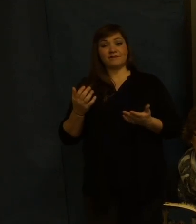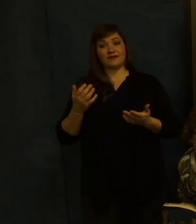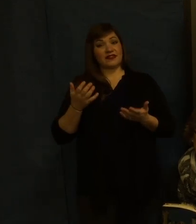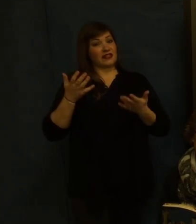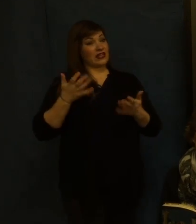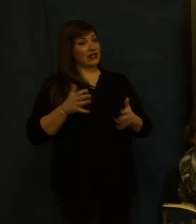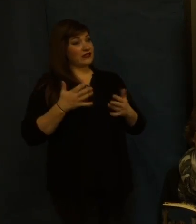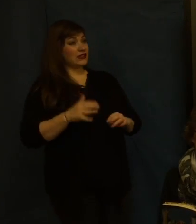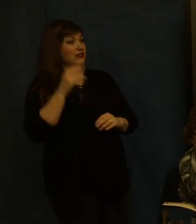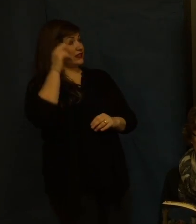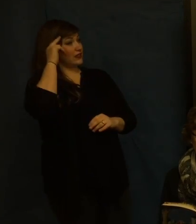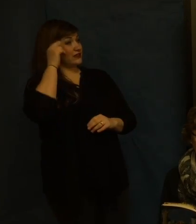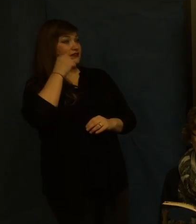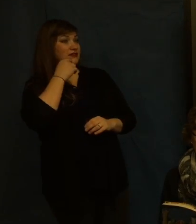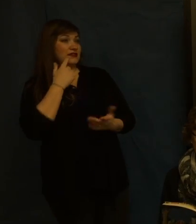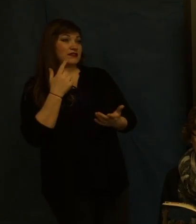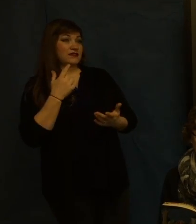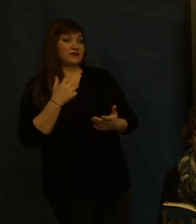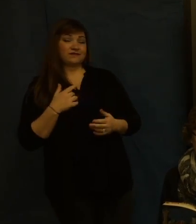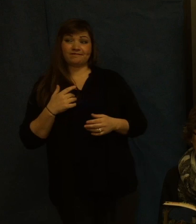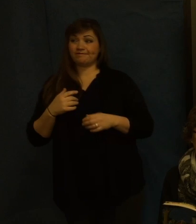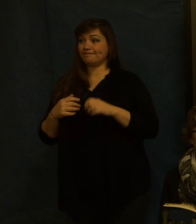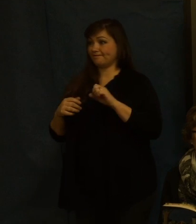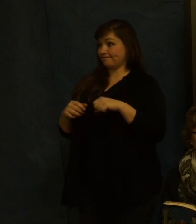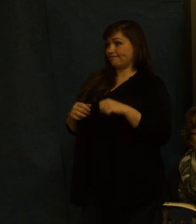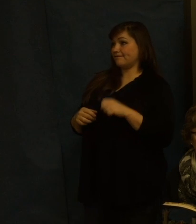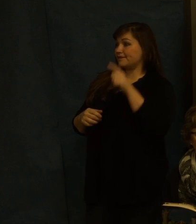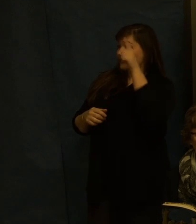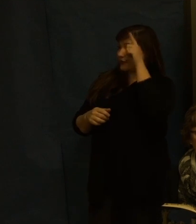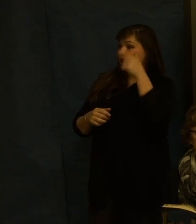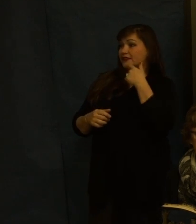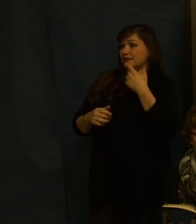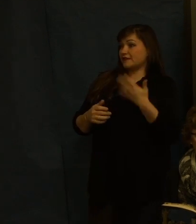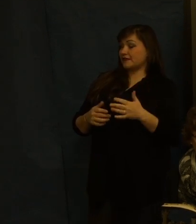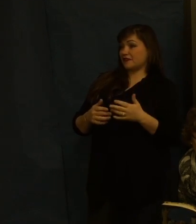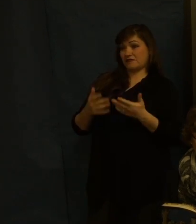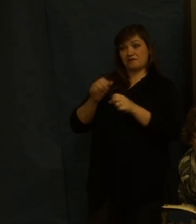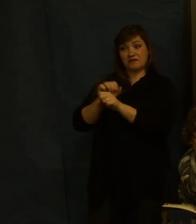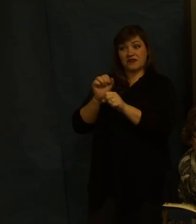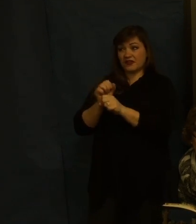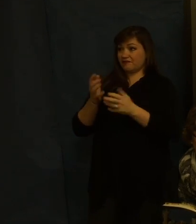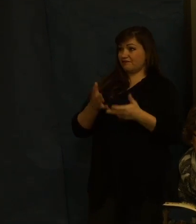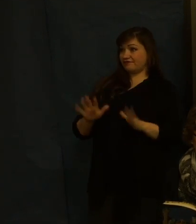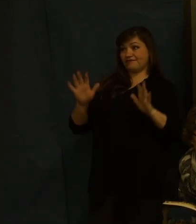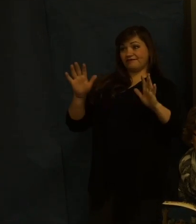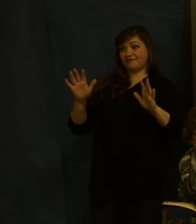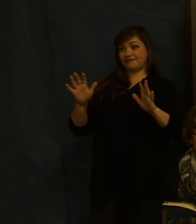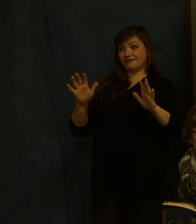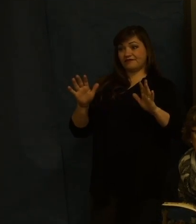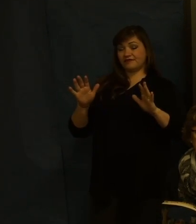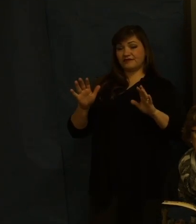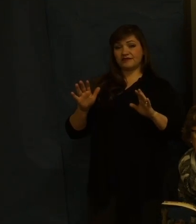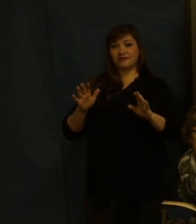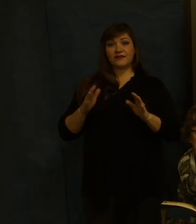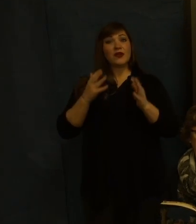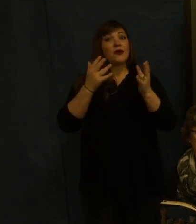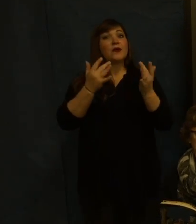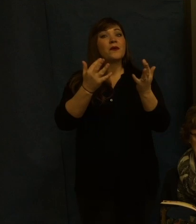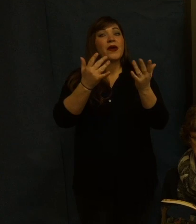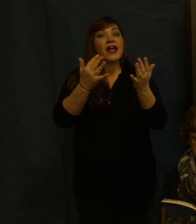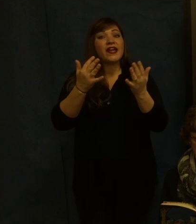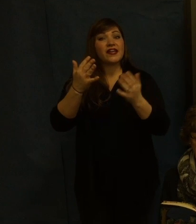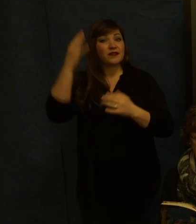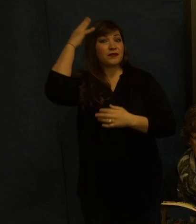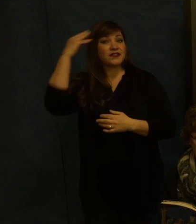Yep, said Lorenzo. Our work here is done. Wait, said Mrs.